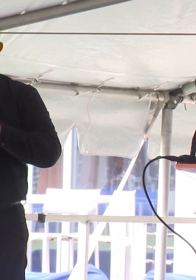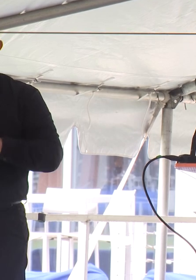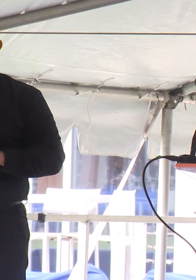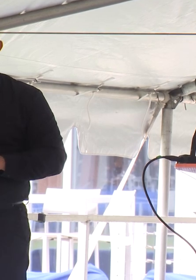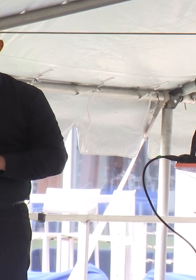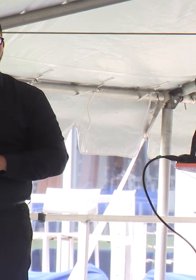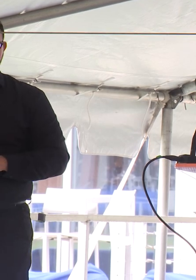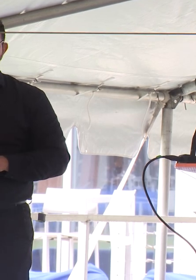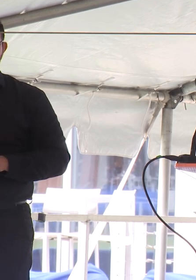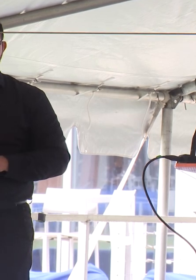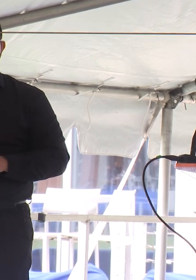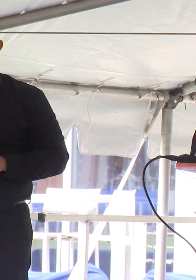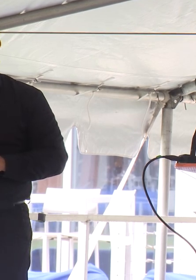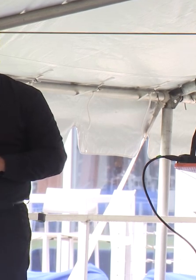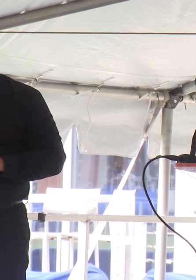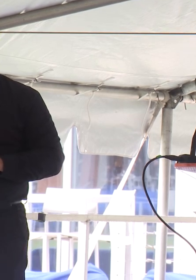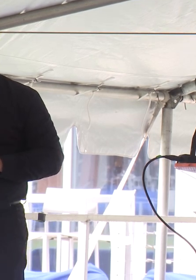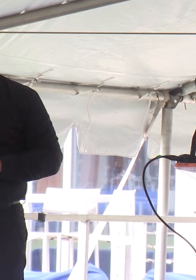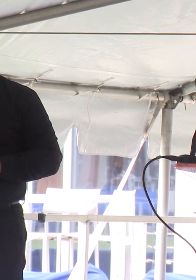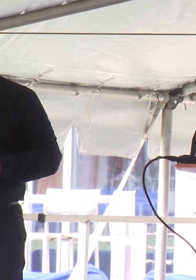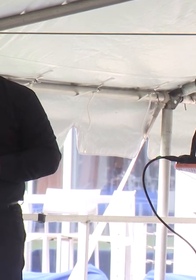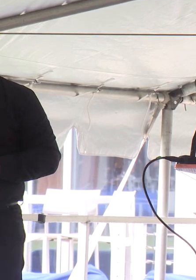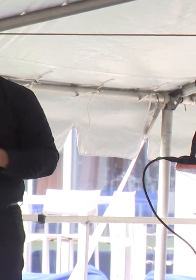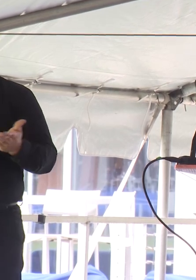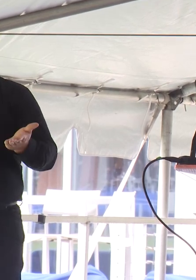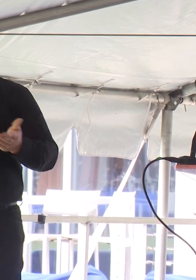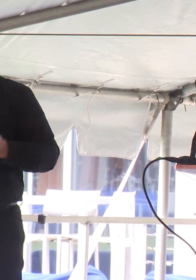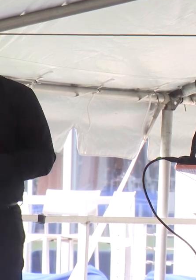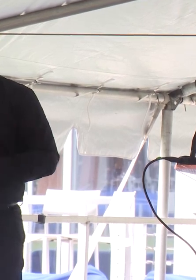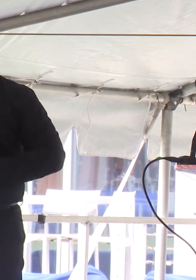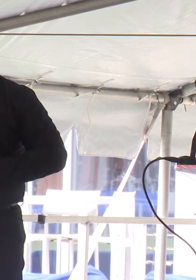ADs in the country, Chase Kahn.